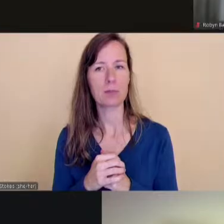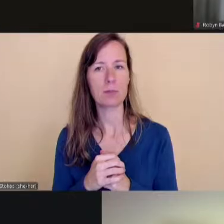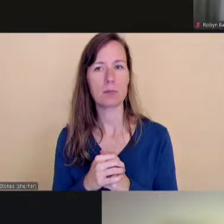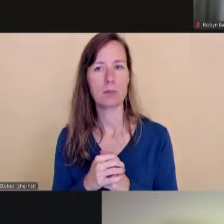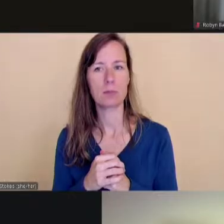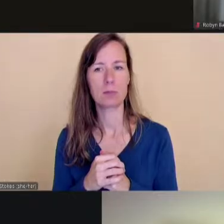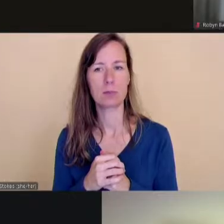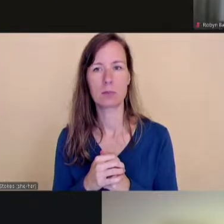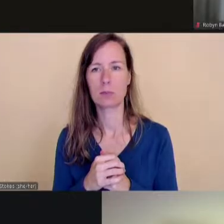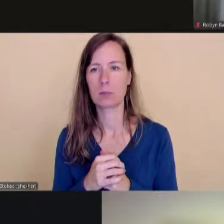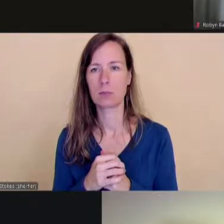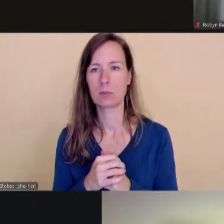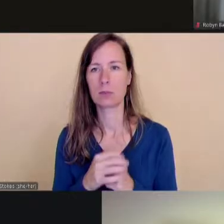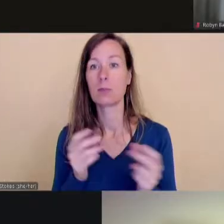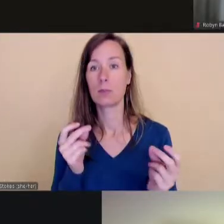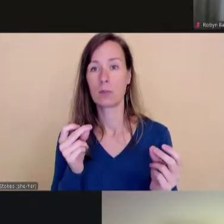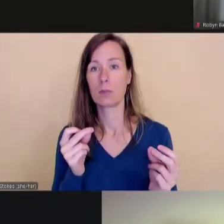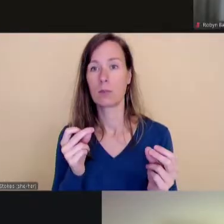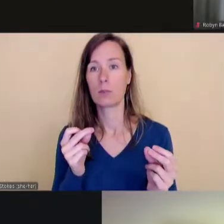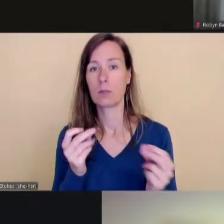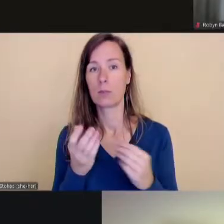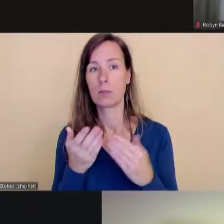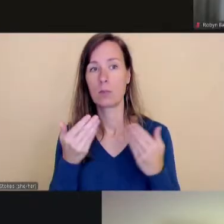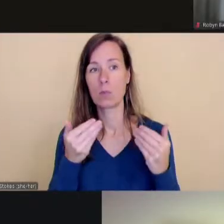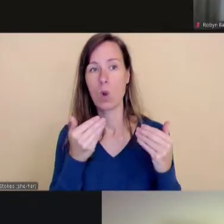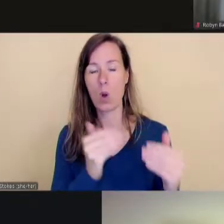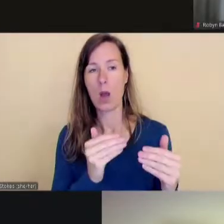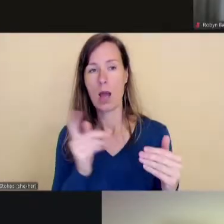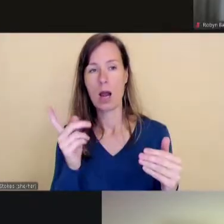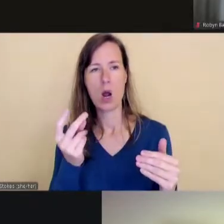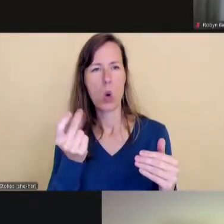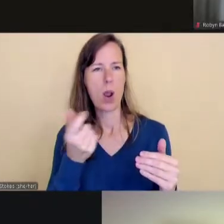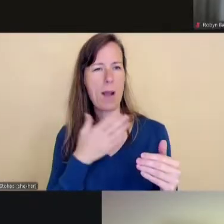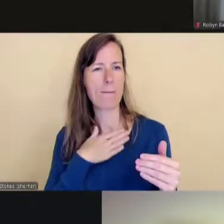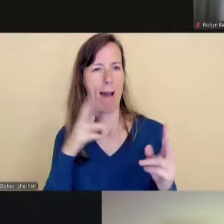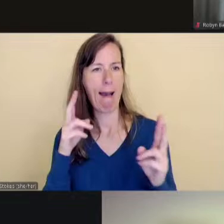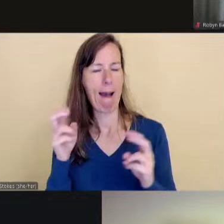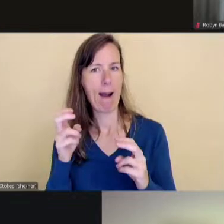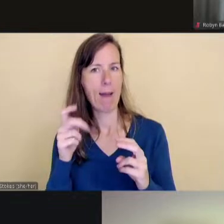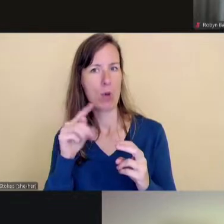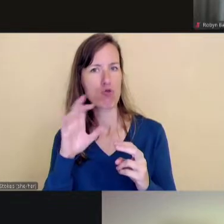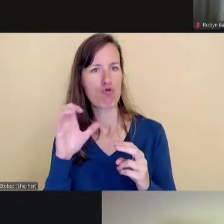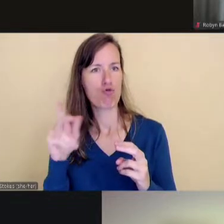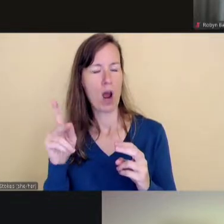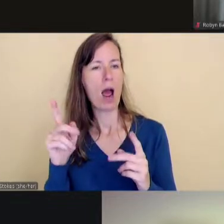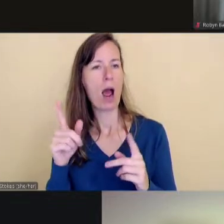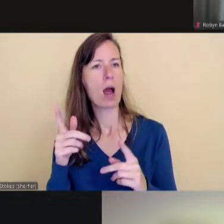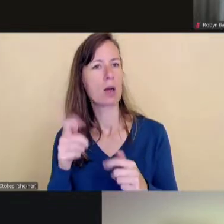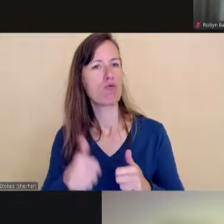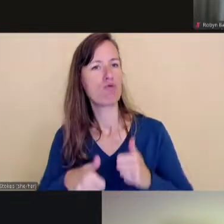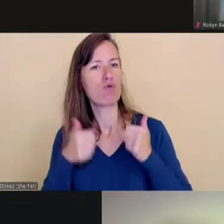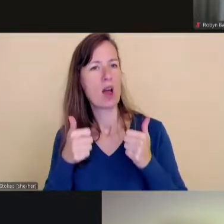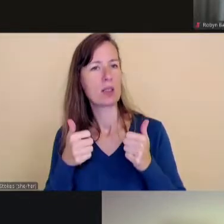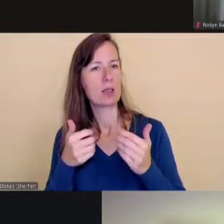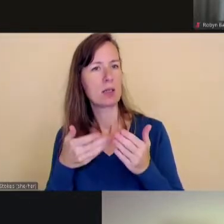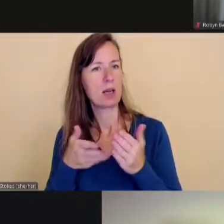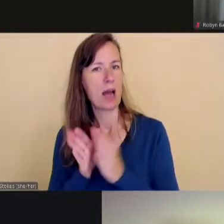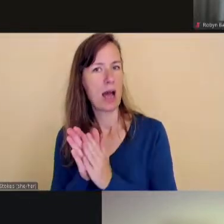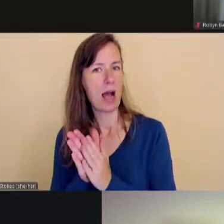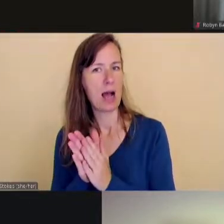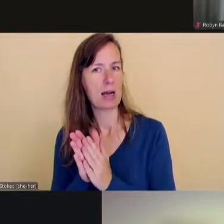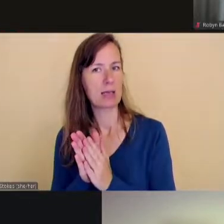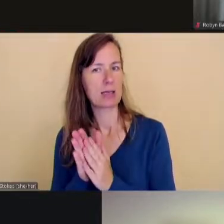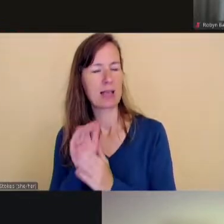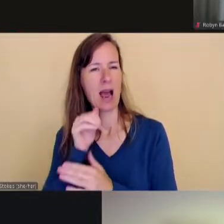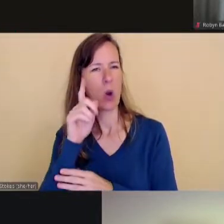I'll just quickly bring up I'll quickly bring up my track item, which is, I got a request from a resident. I don't think this is really a Keller issue.